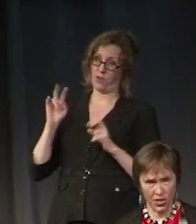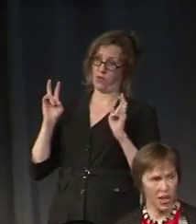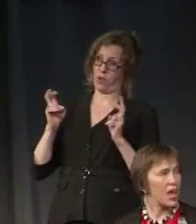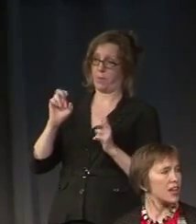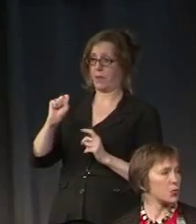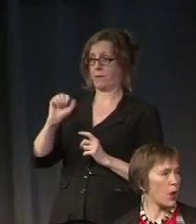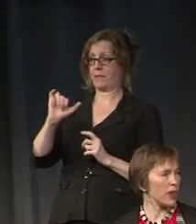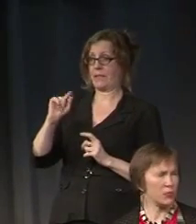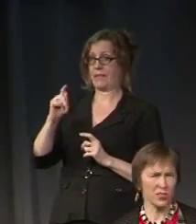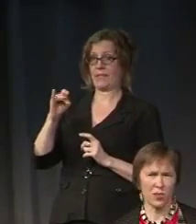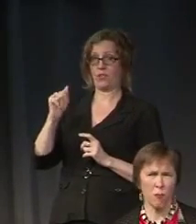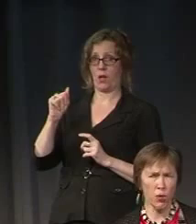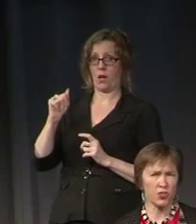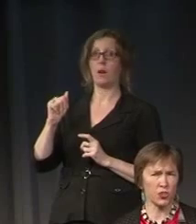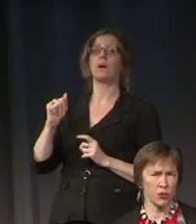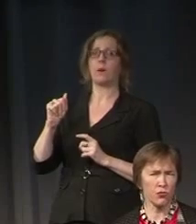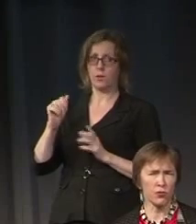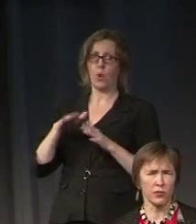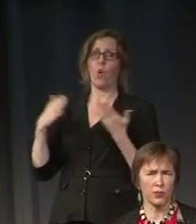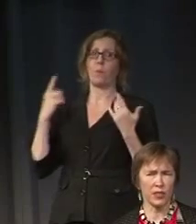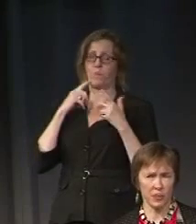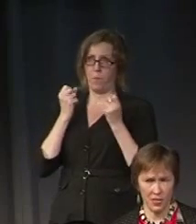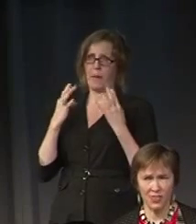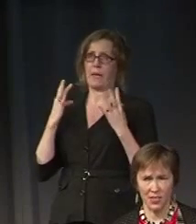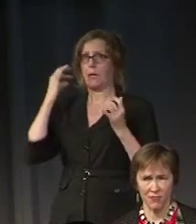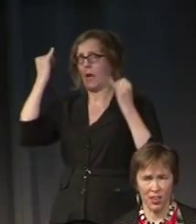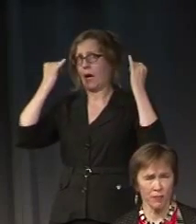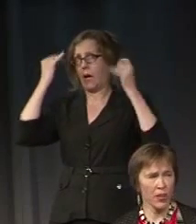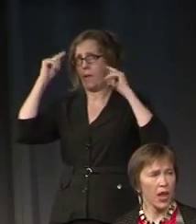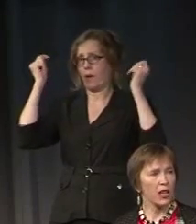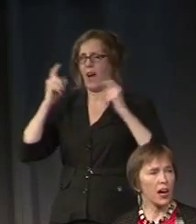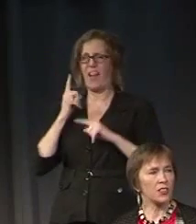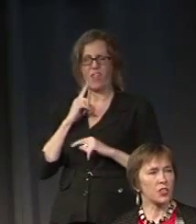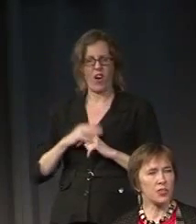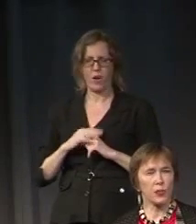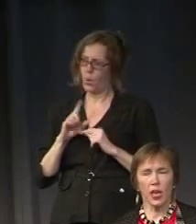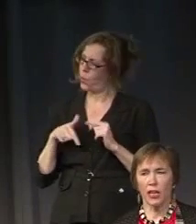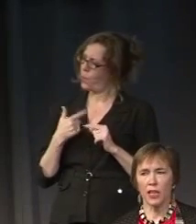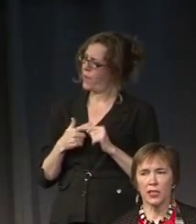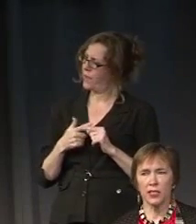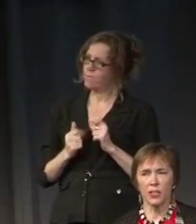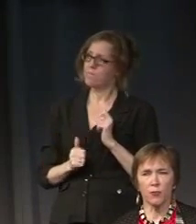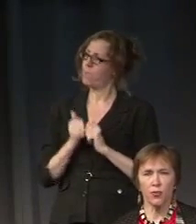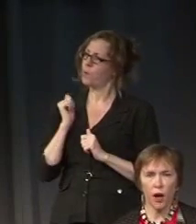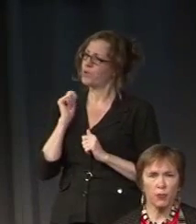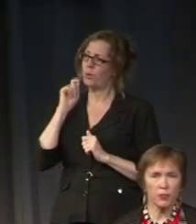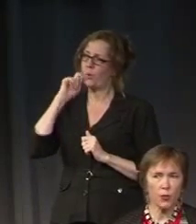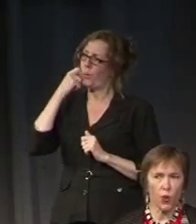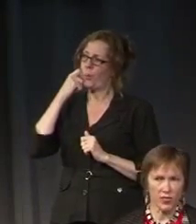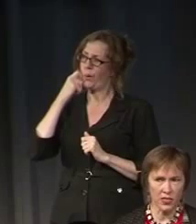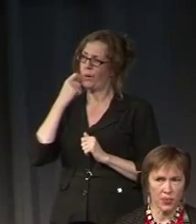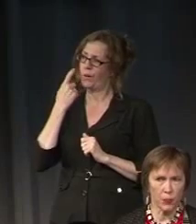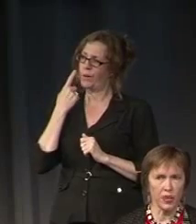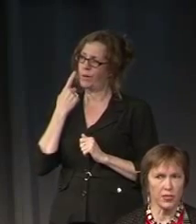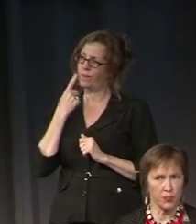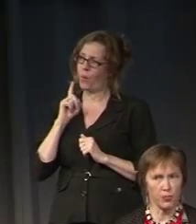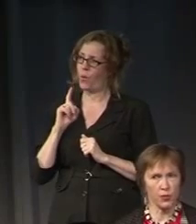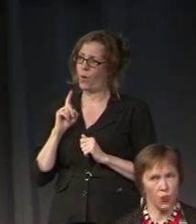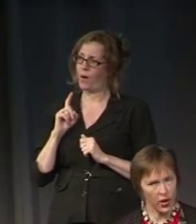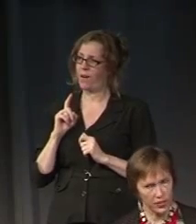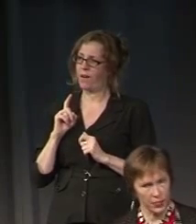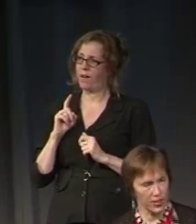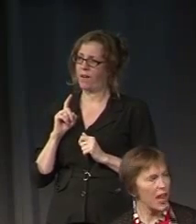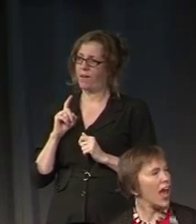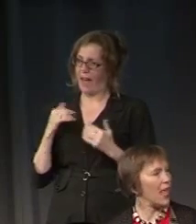art historian is when it was the most cool to be a synesthete, right? So someone like Kandinsky probably wasn't, but